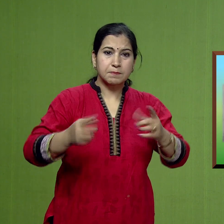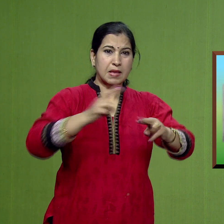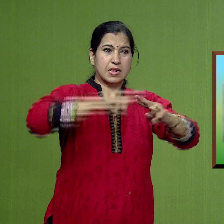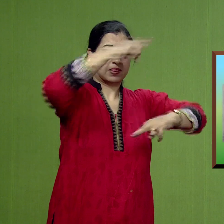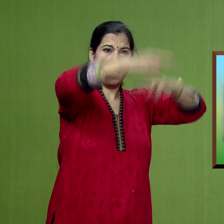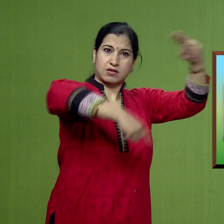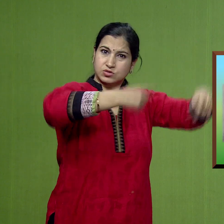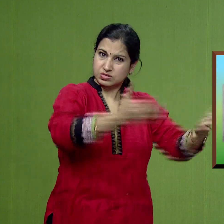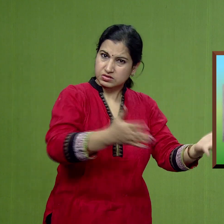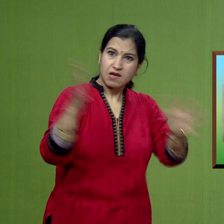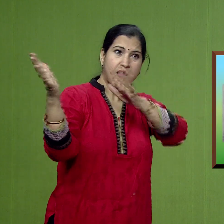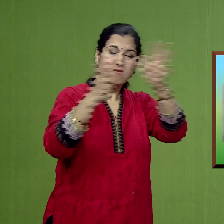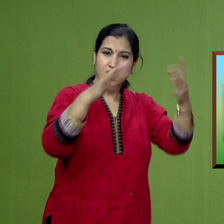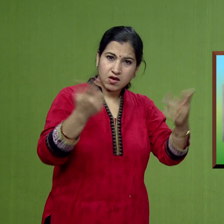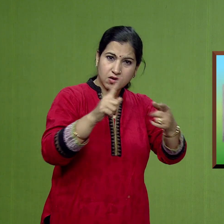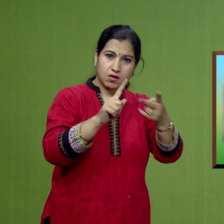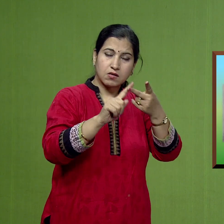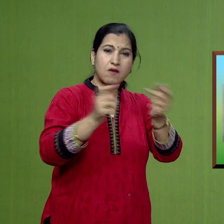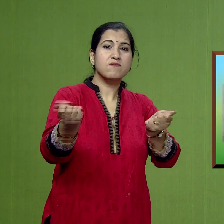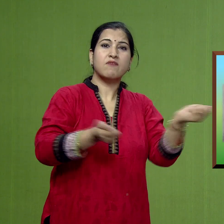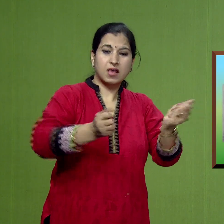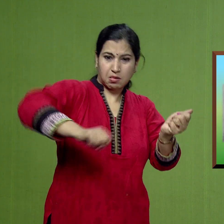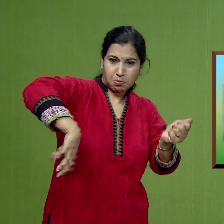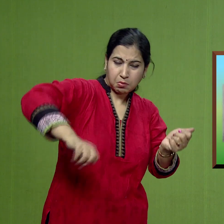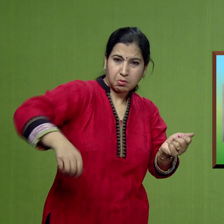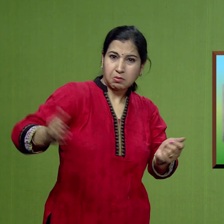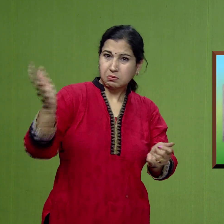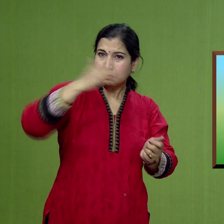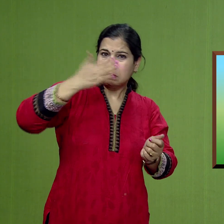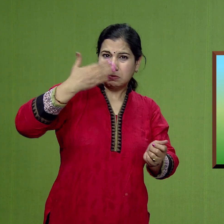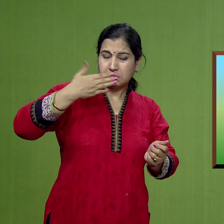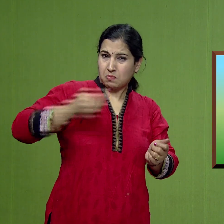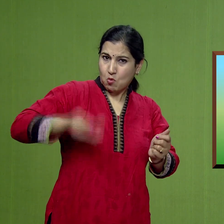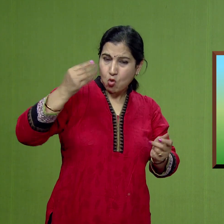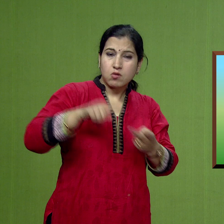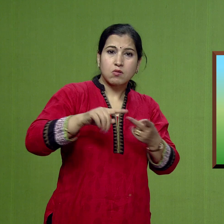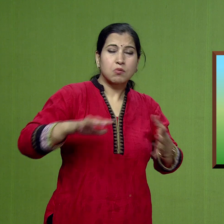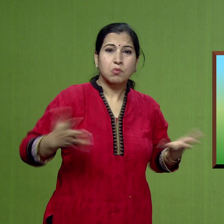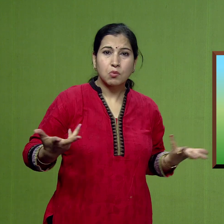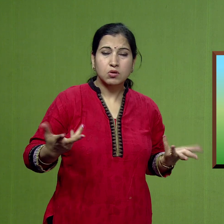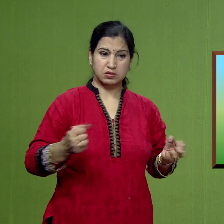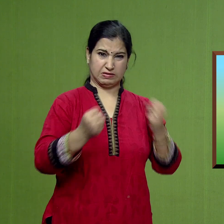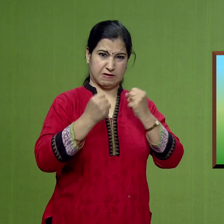industries, vehicles. It makes difficult to